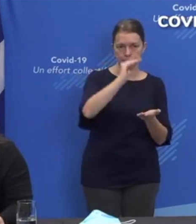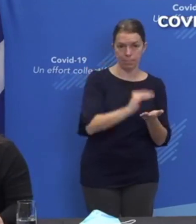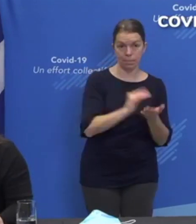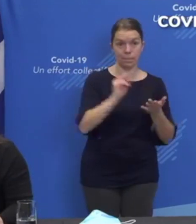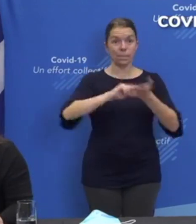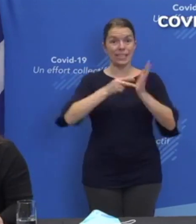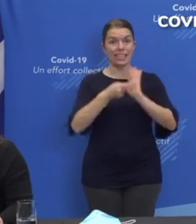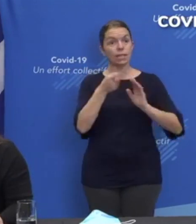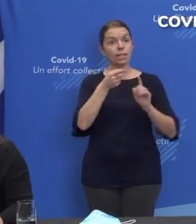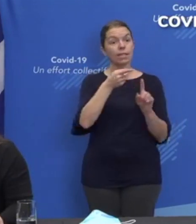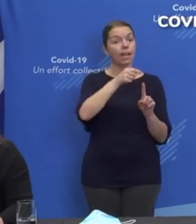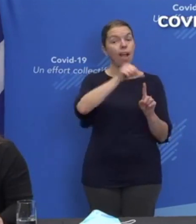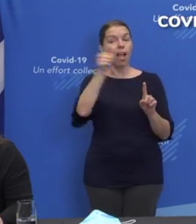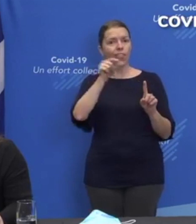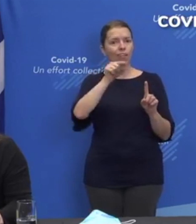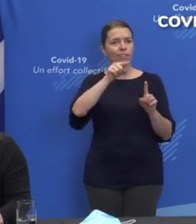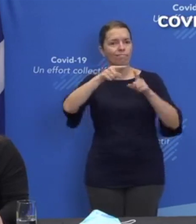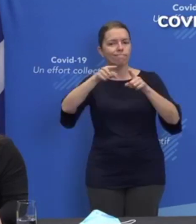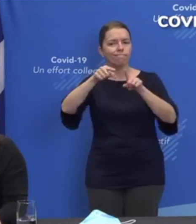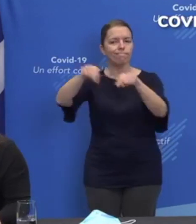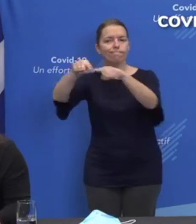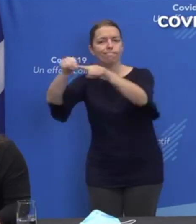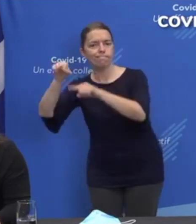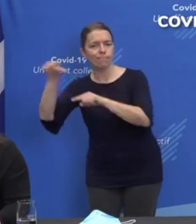elder population, the most vulnerable for